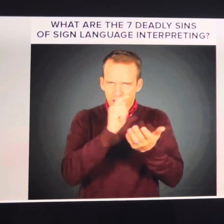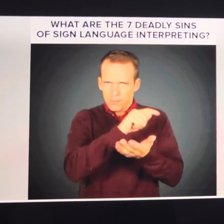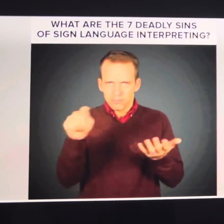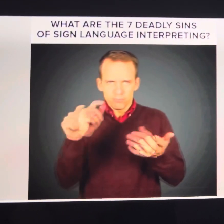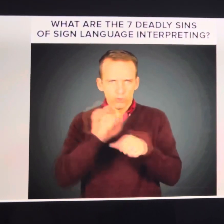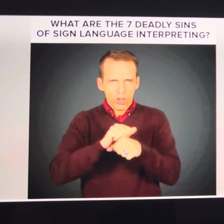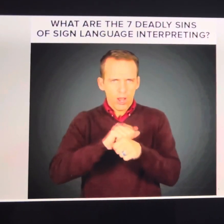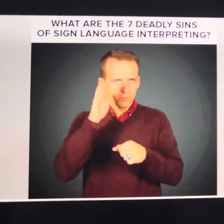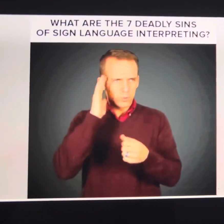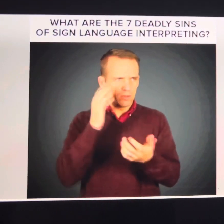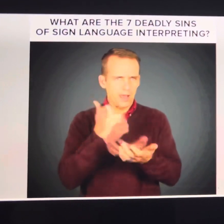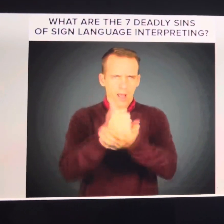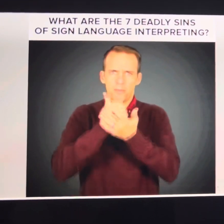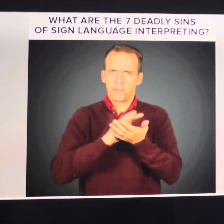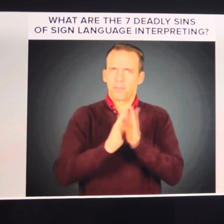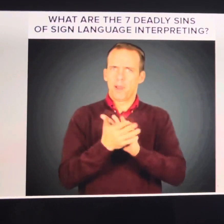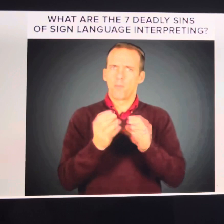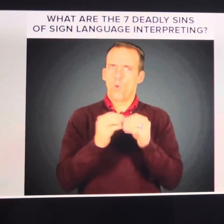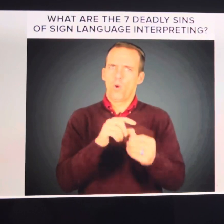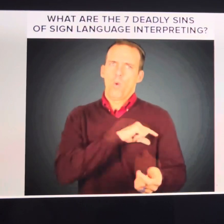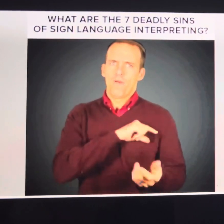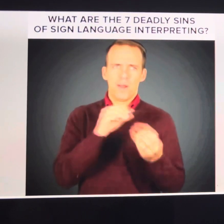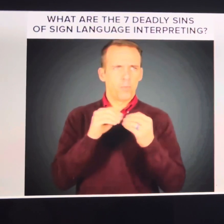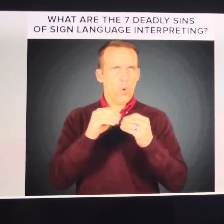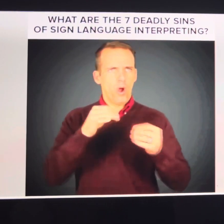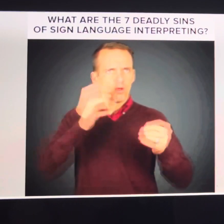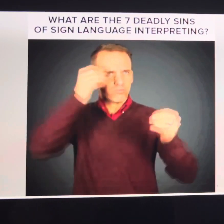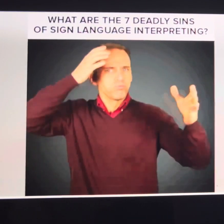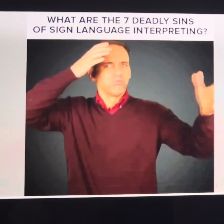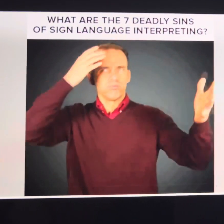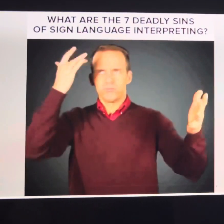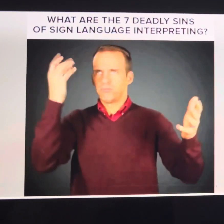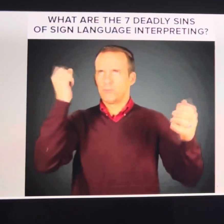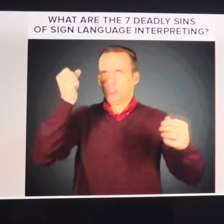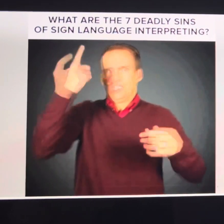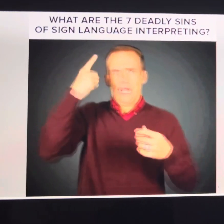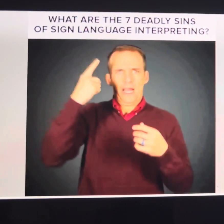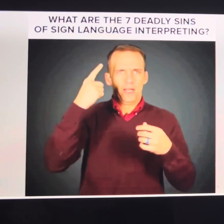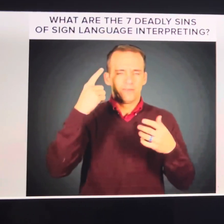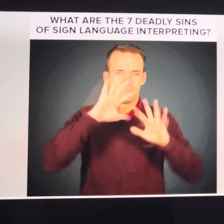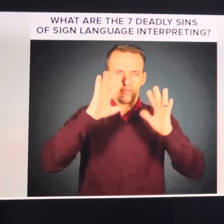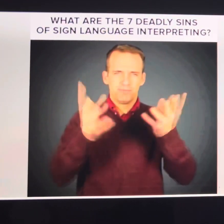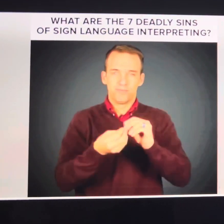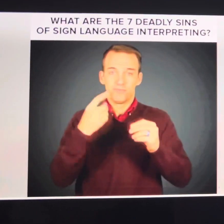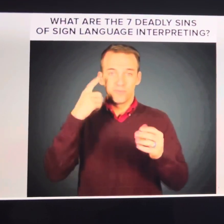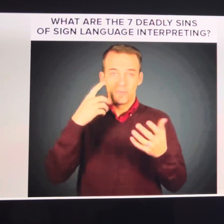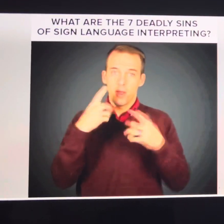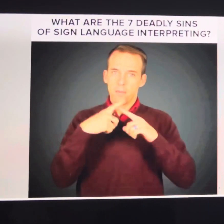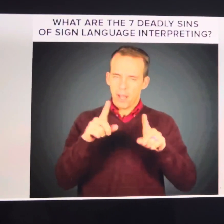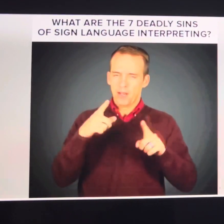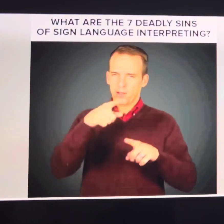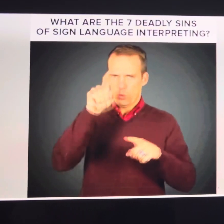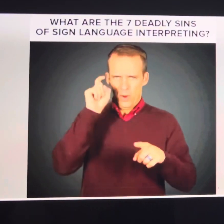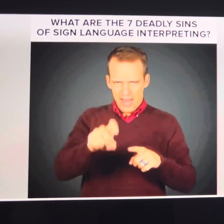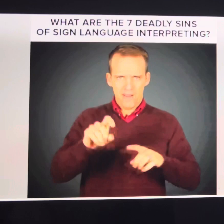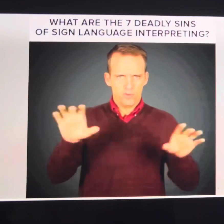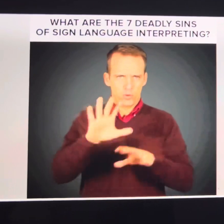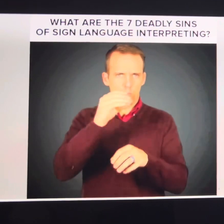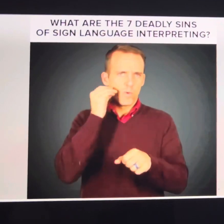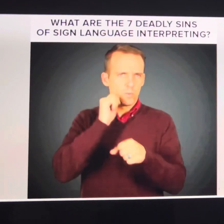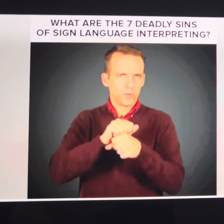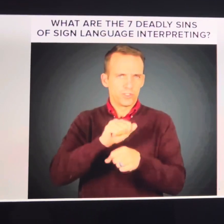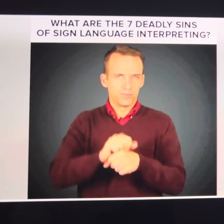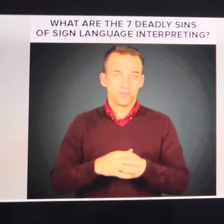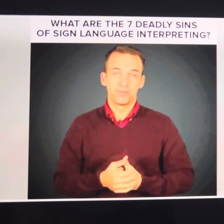I'm not saying don't say no to everything. There are opportunities that can help you become more qualified and knowledgeable, where you can understand